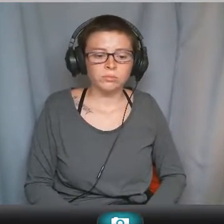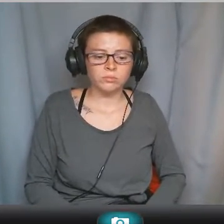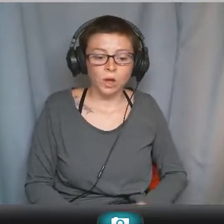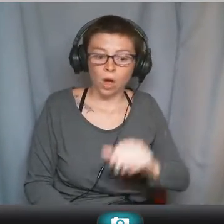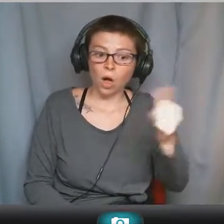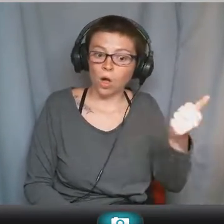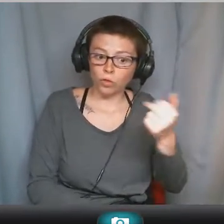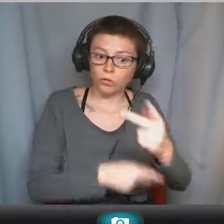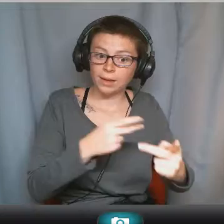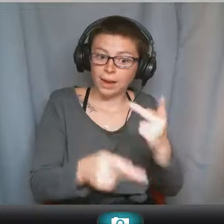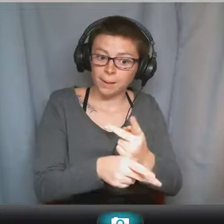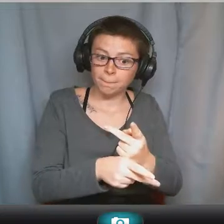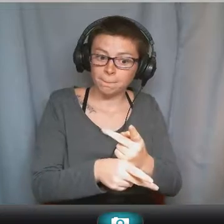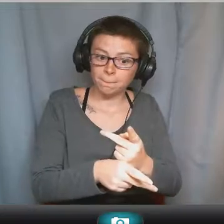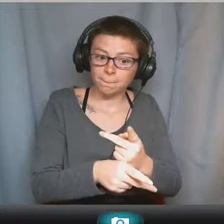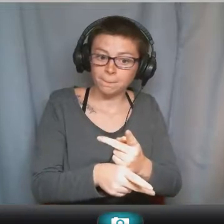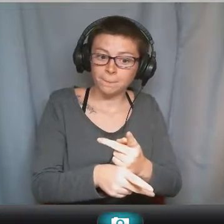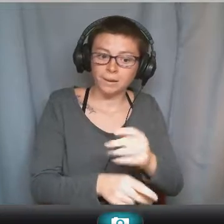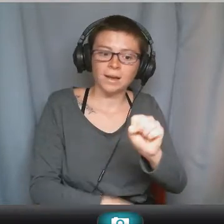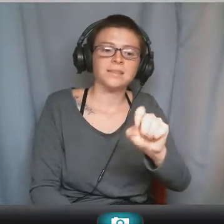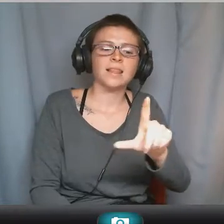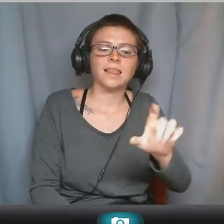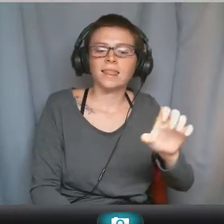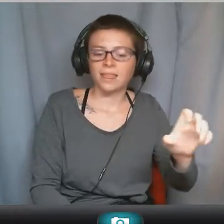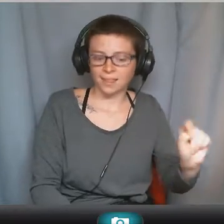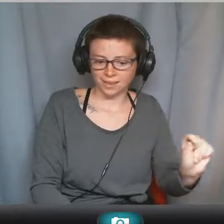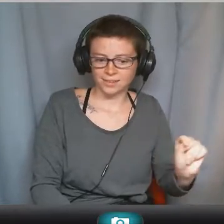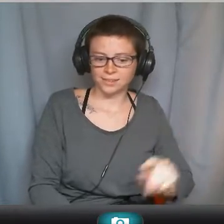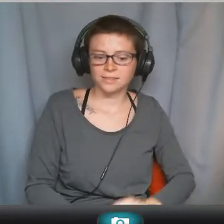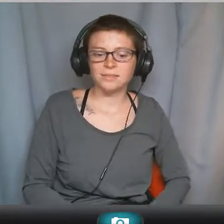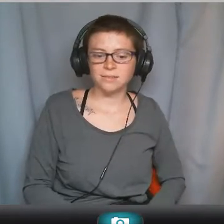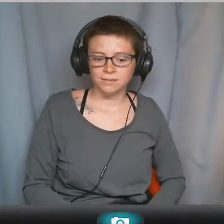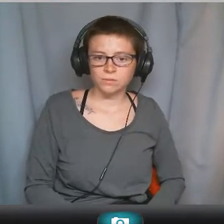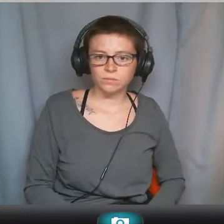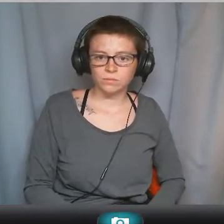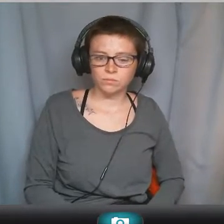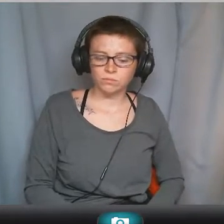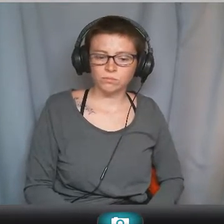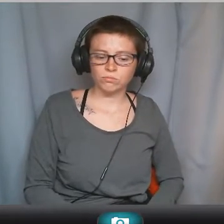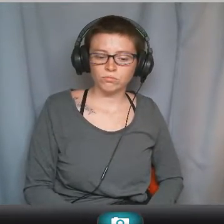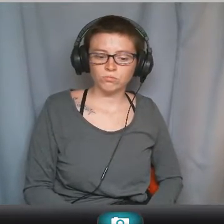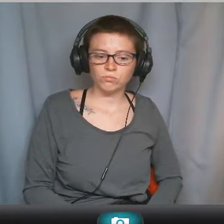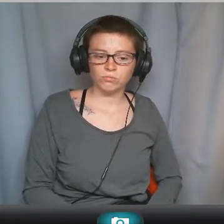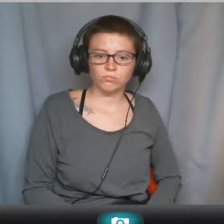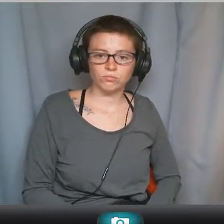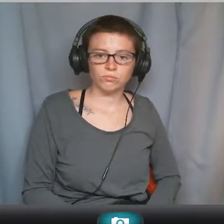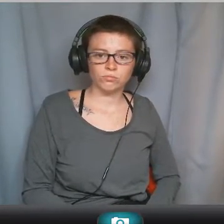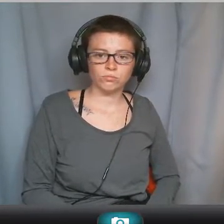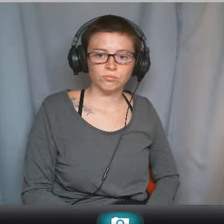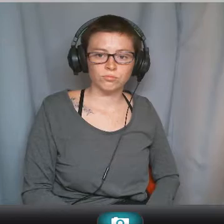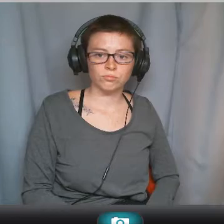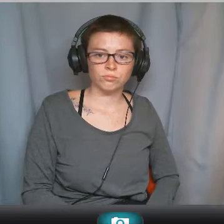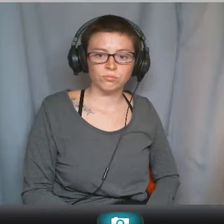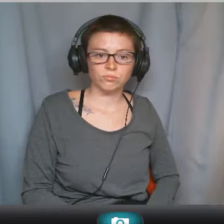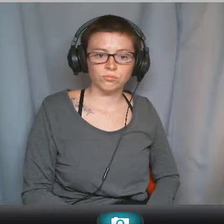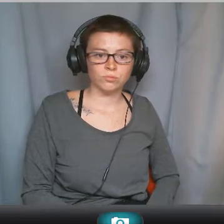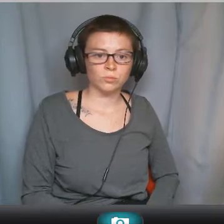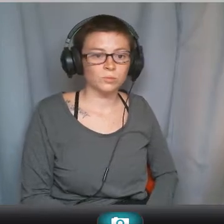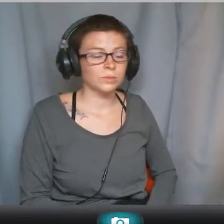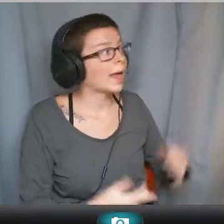of weather condition, isn't it? Overcast. When it's overcast, what does it look like